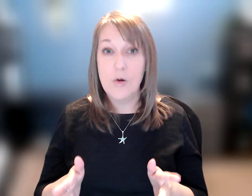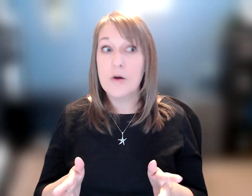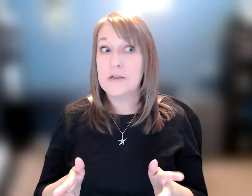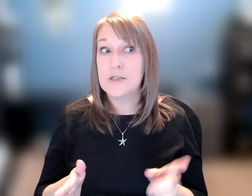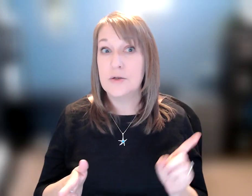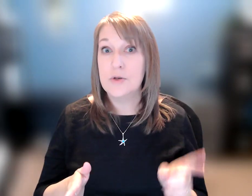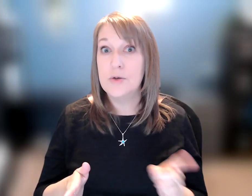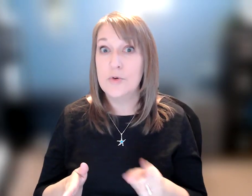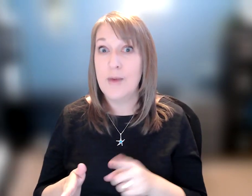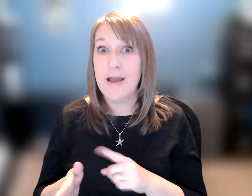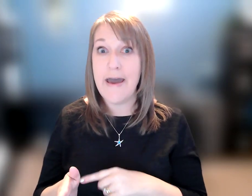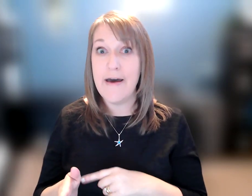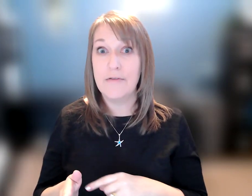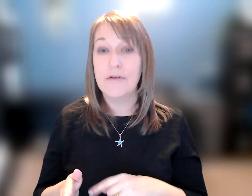or you could do new room I have.